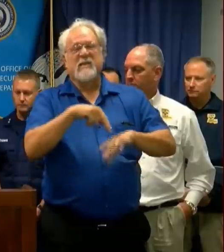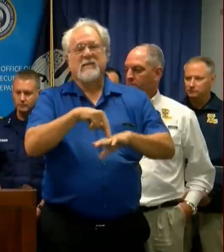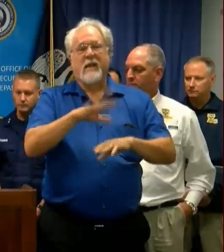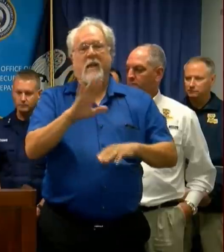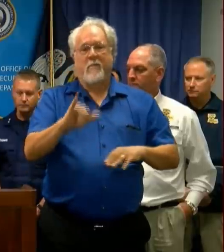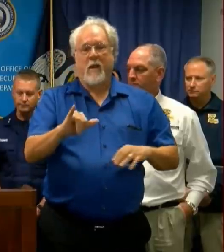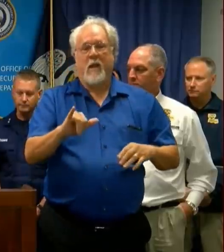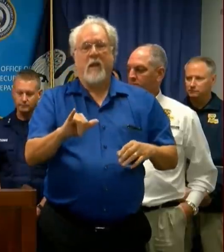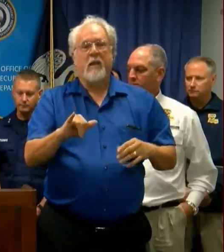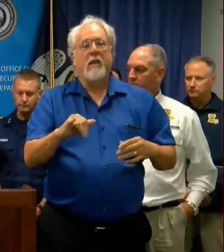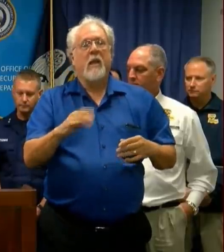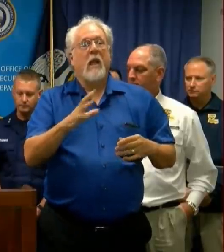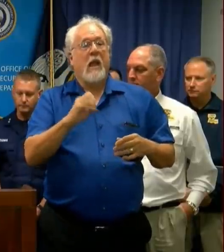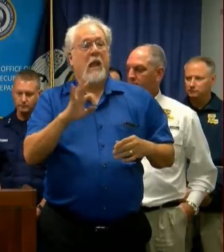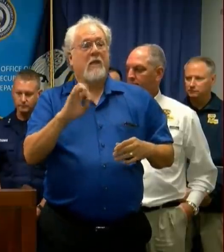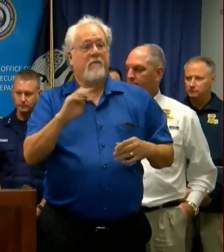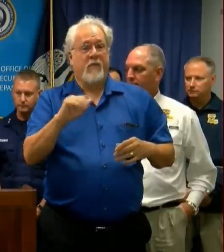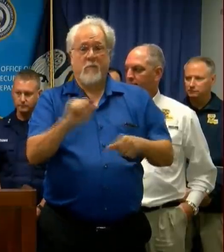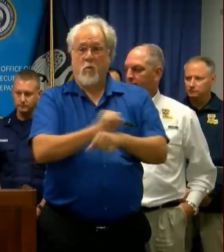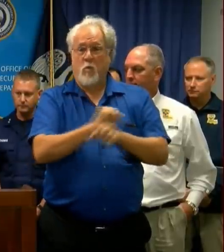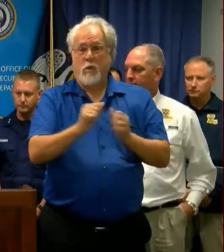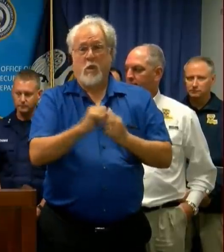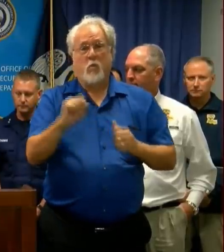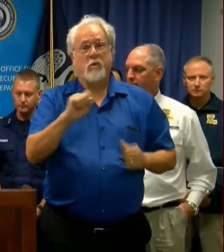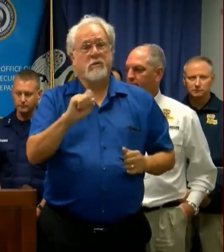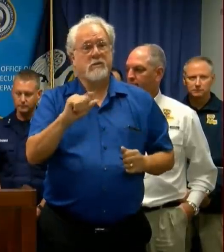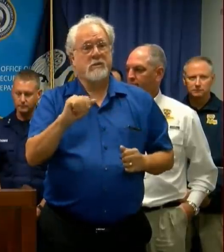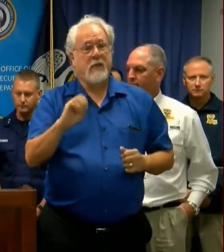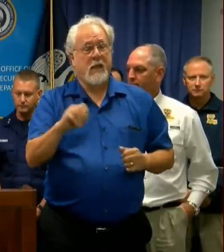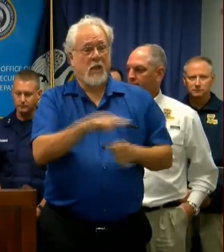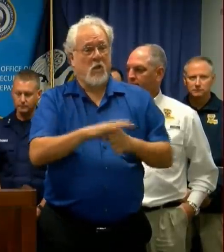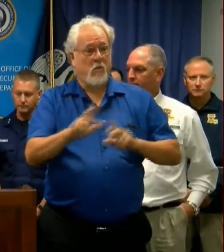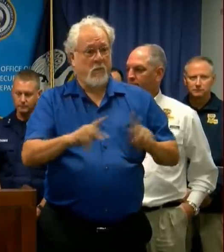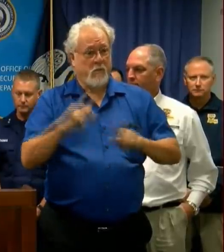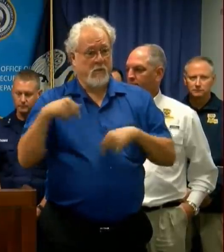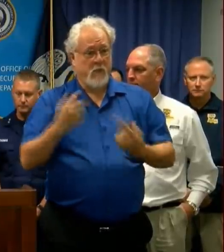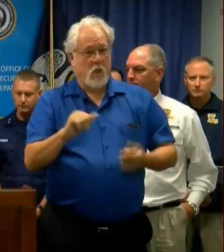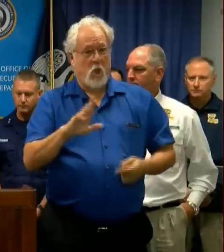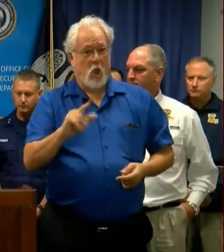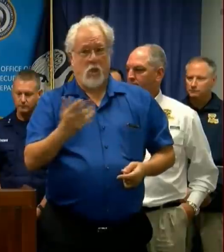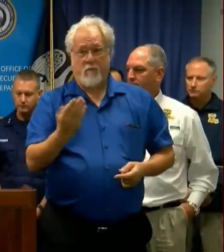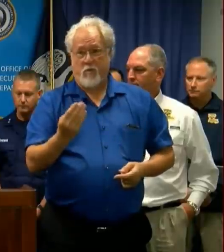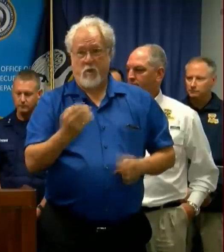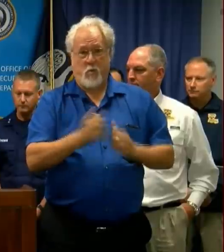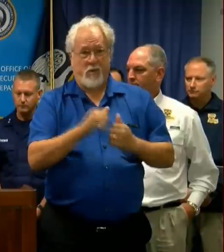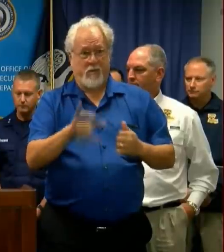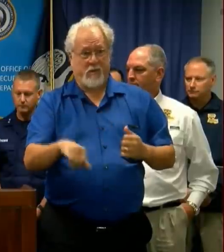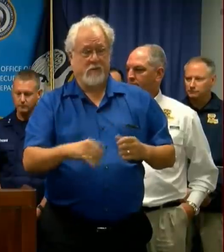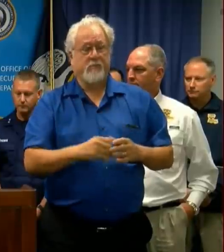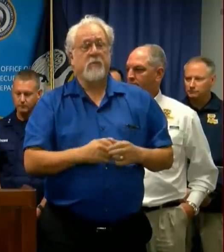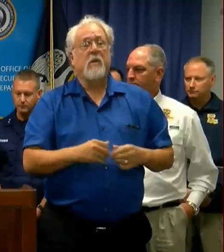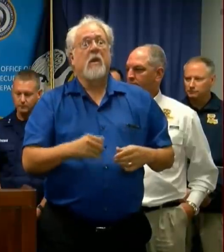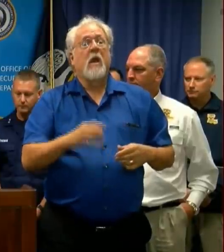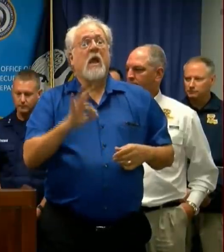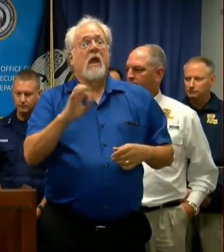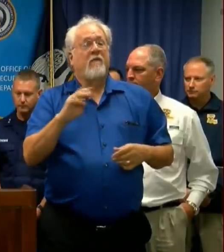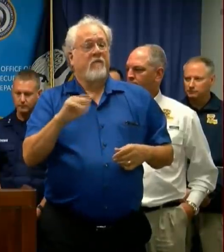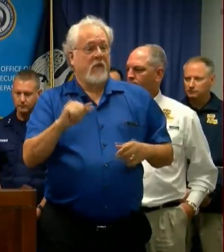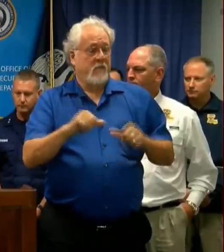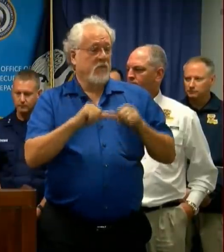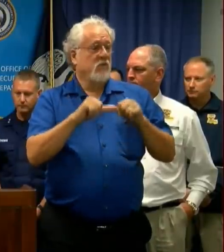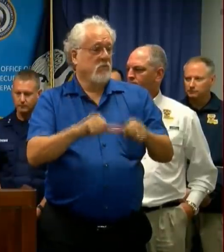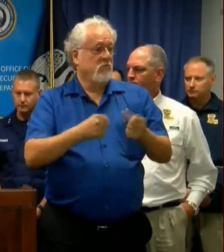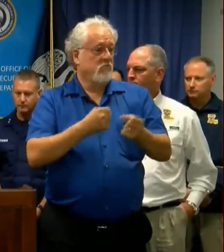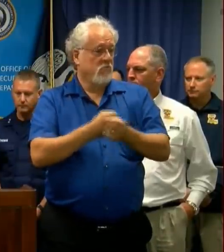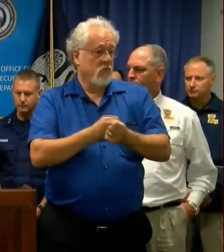state. And FEMA has been working with state and local partners since August 14th with this threat. FEMA continues to